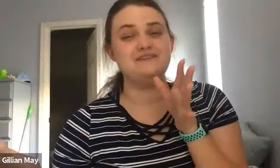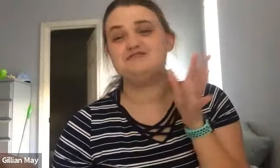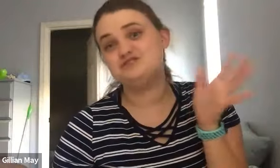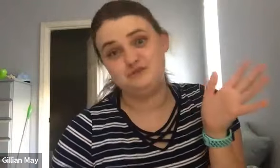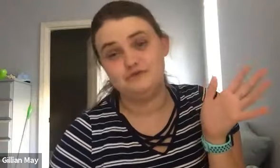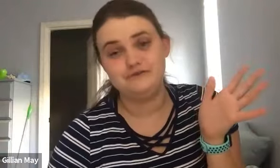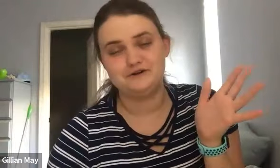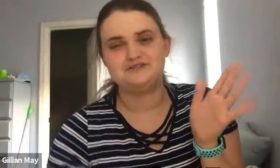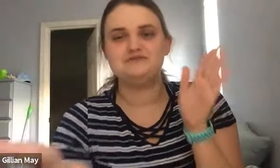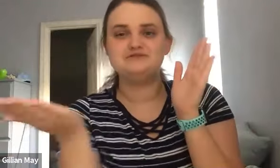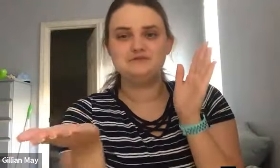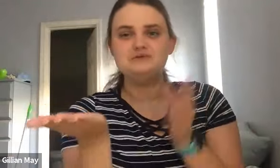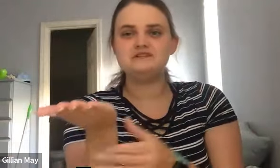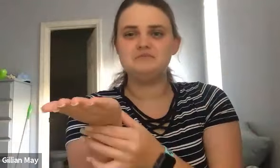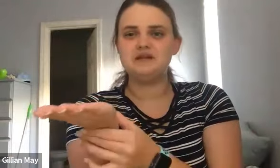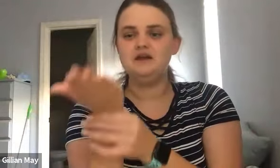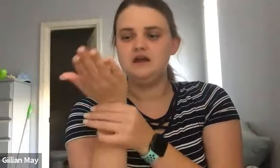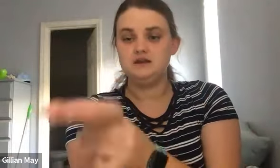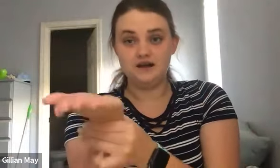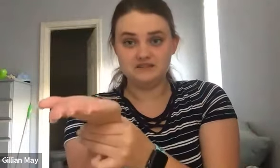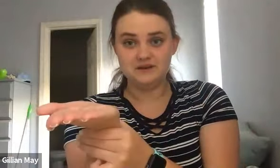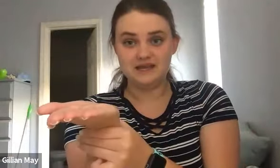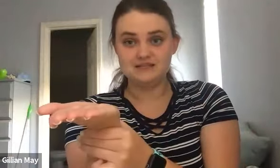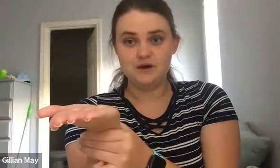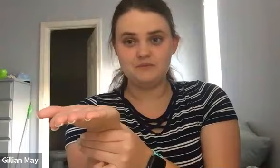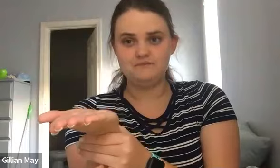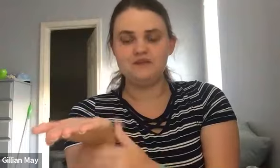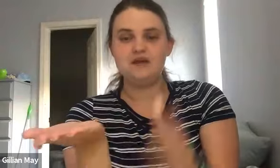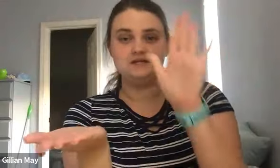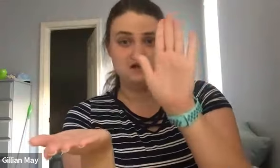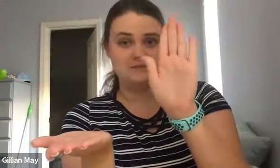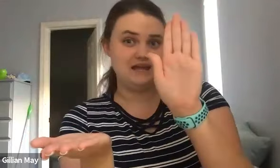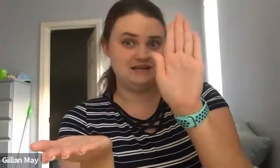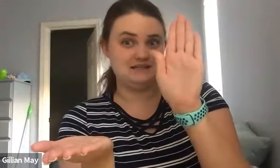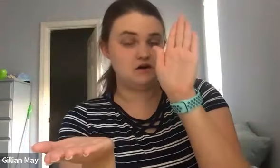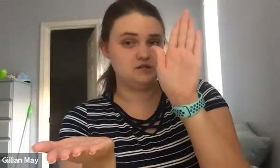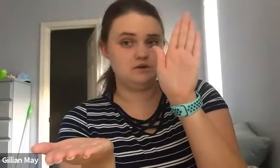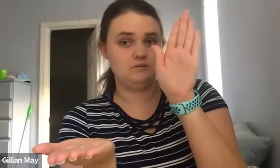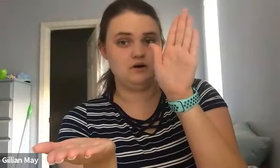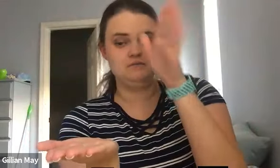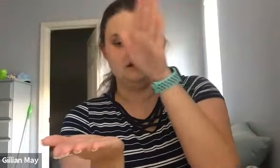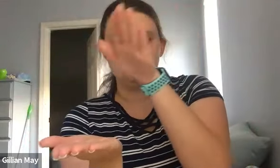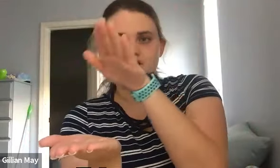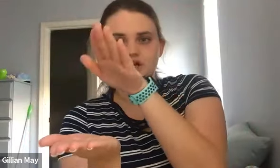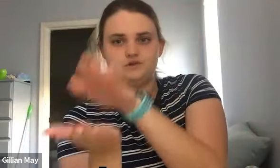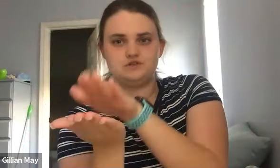for school first. So school is going to be non-dominant hand is palm up. Dominant hand is also in a palm. And you're going to go